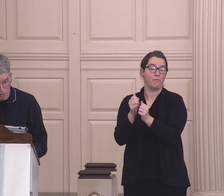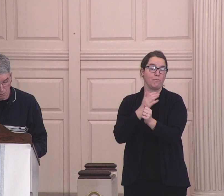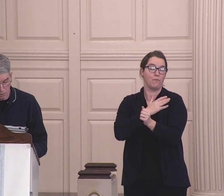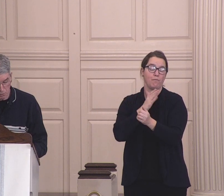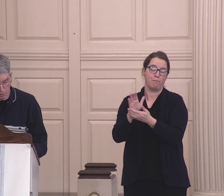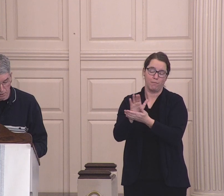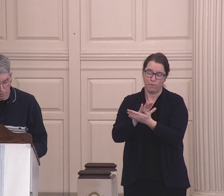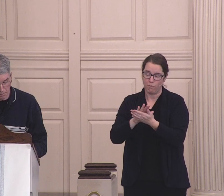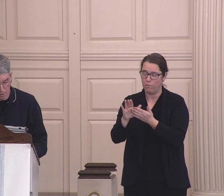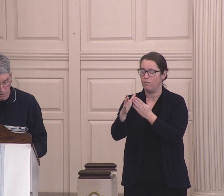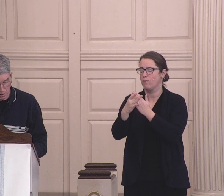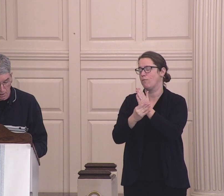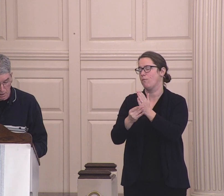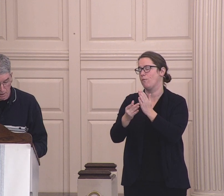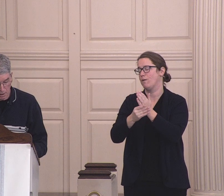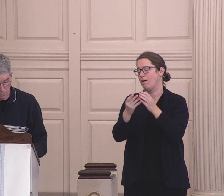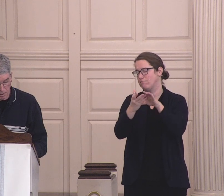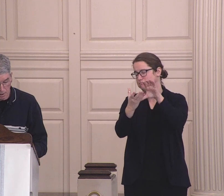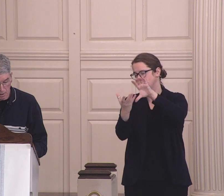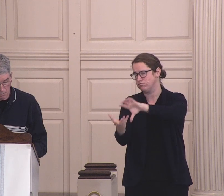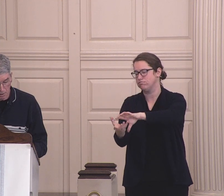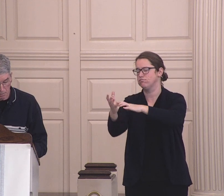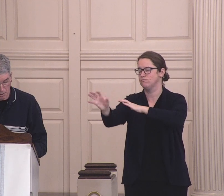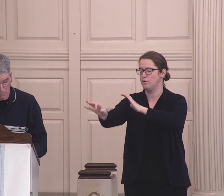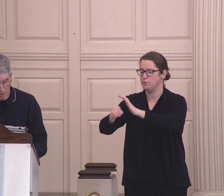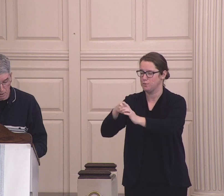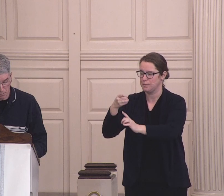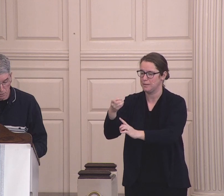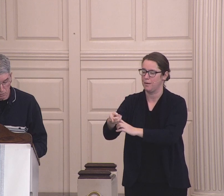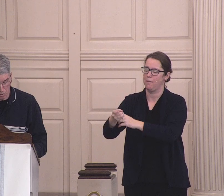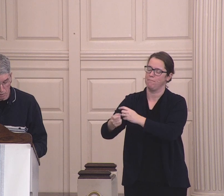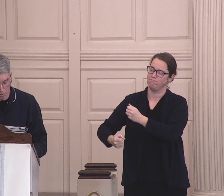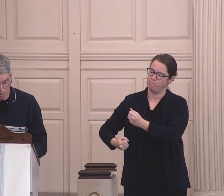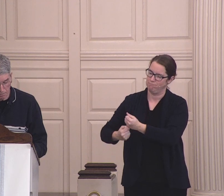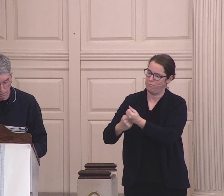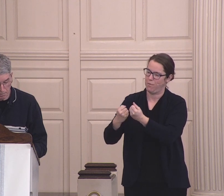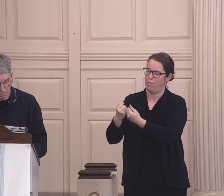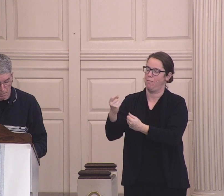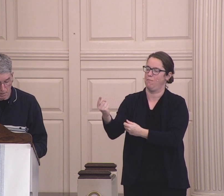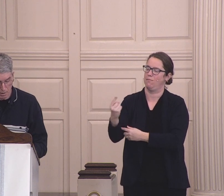be always with him, and that my arm may make him strong.